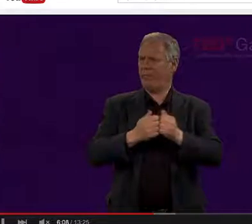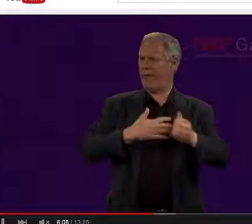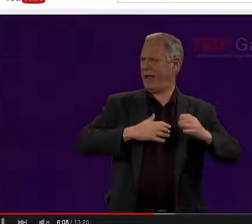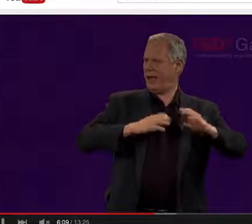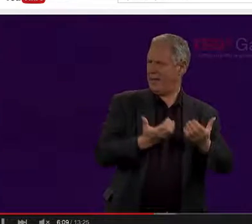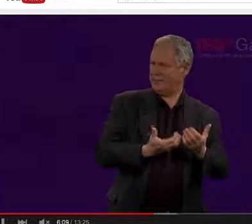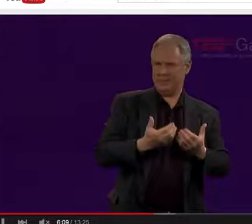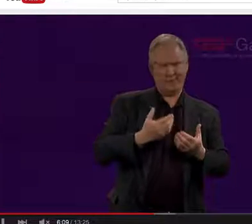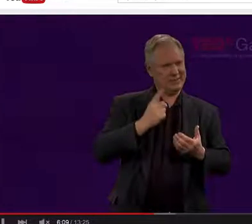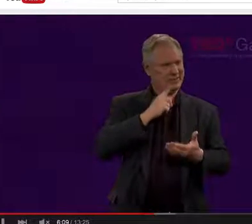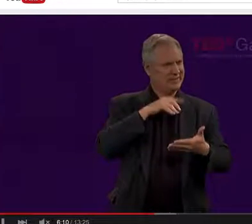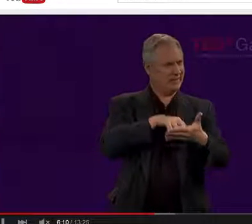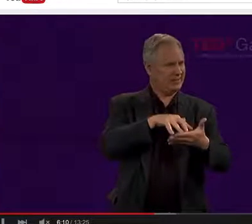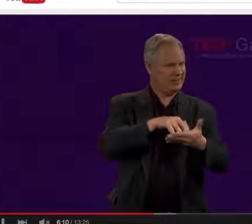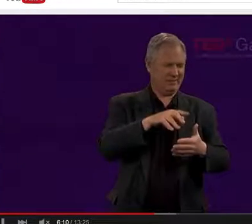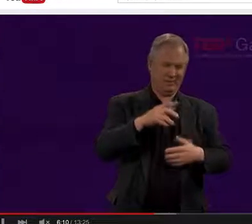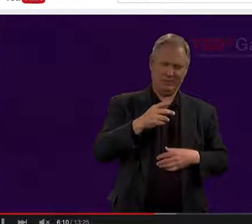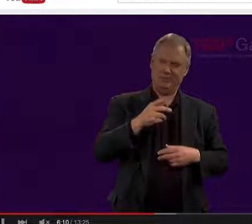the campus.